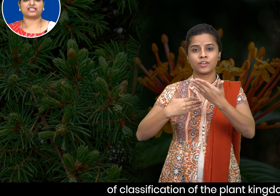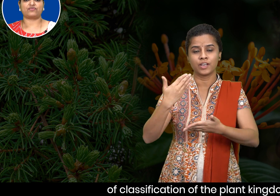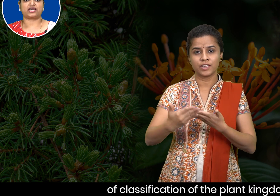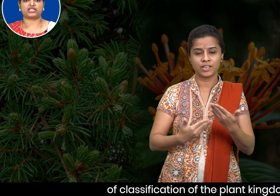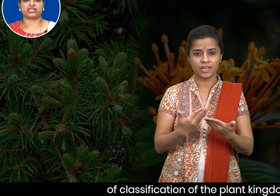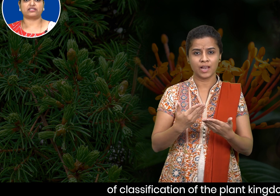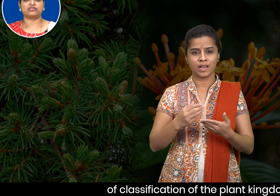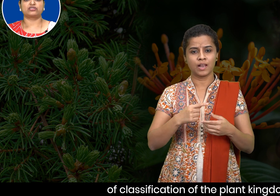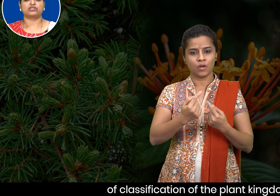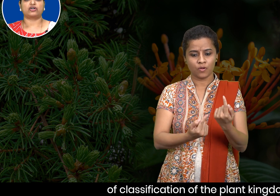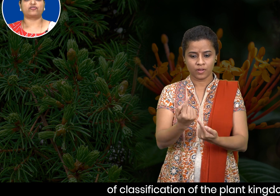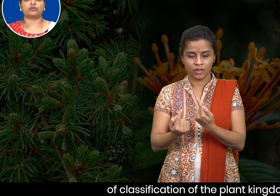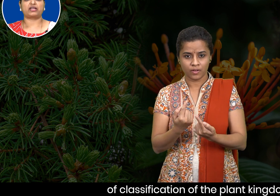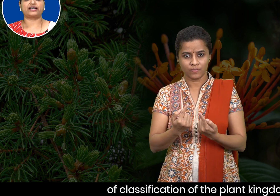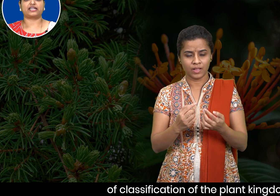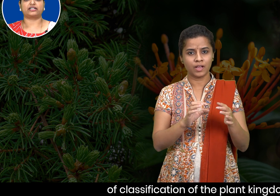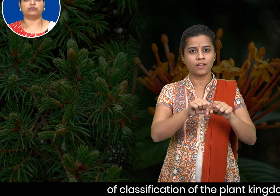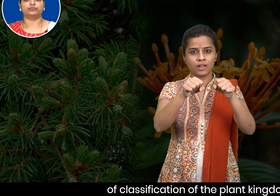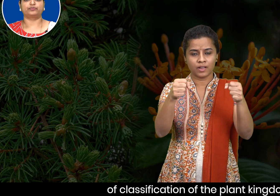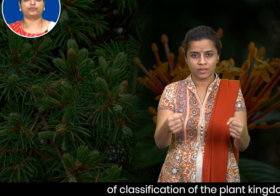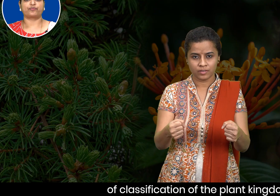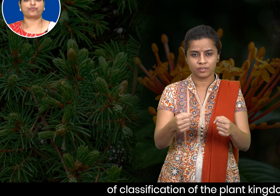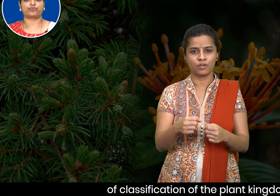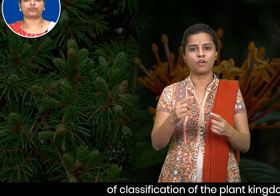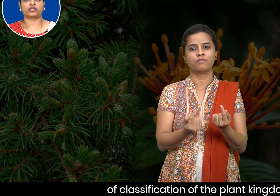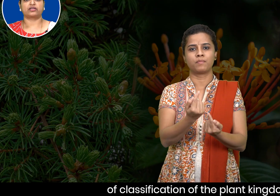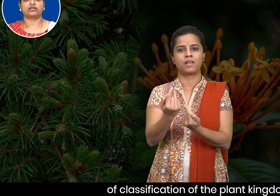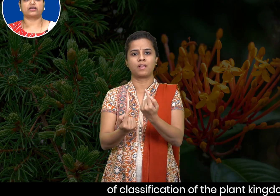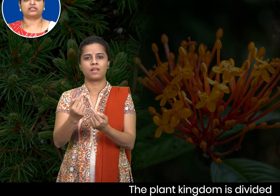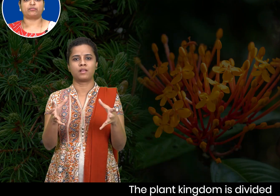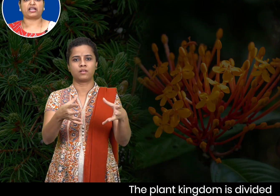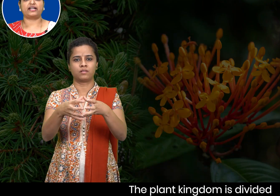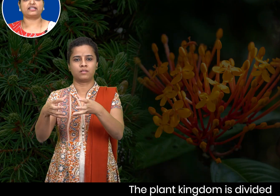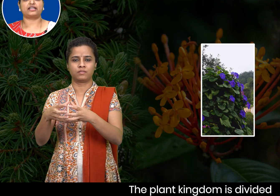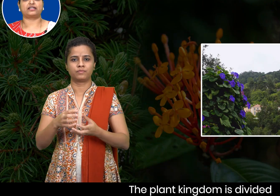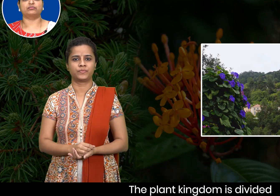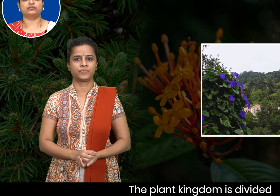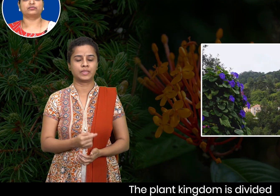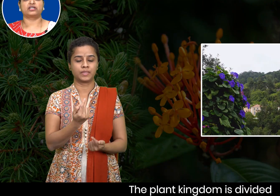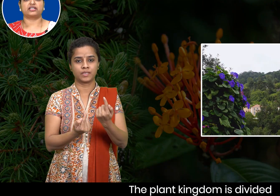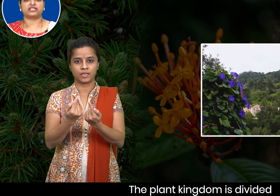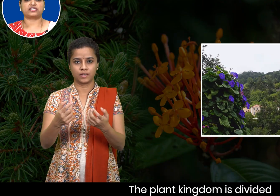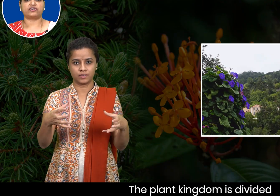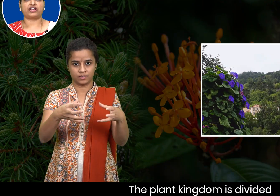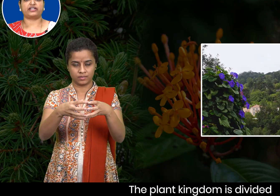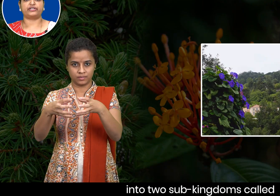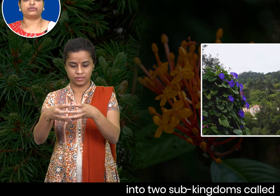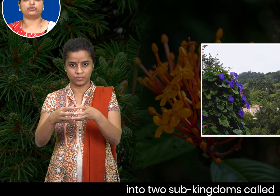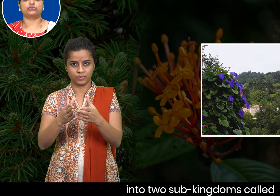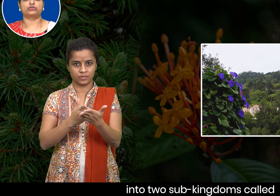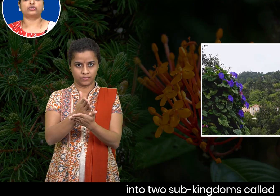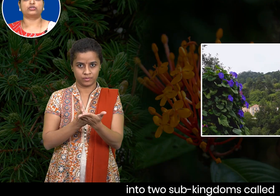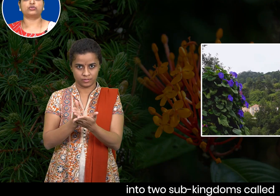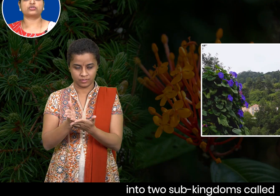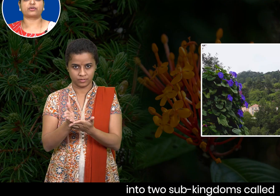of classification of the plant kingdom. The plant kingdom is divided